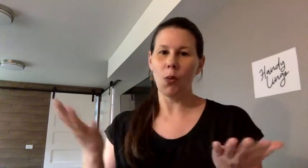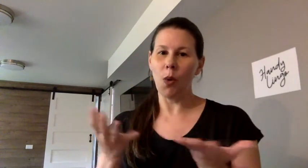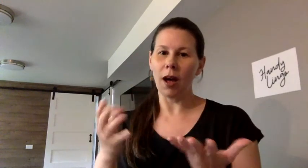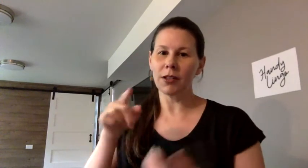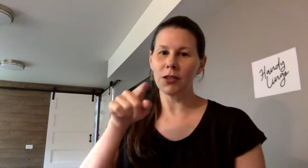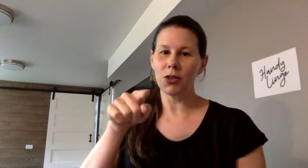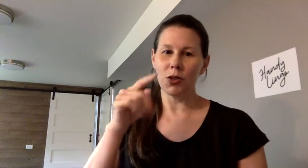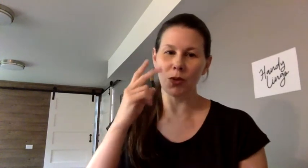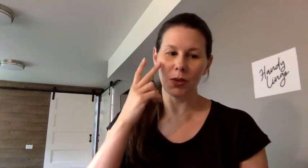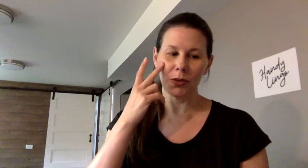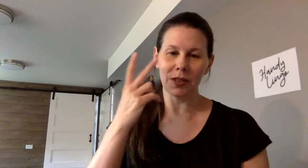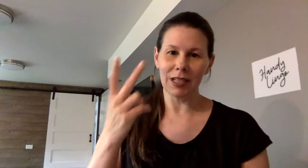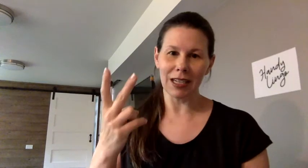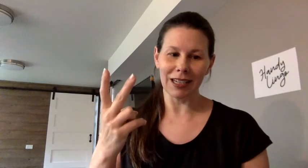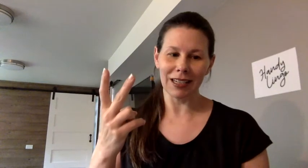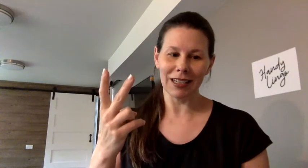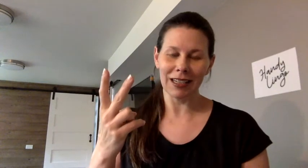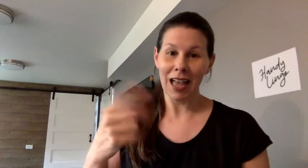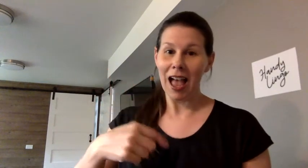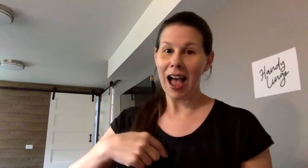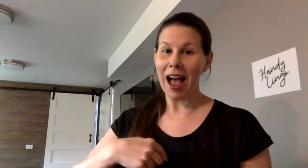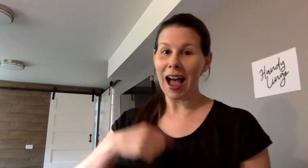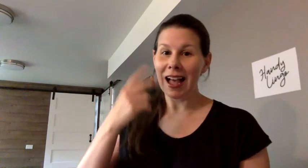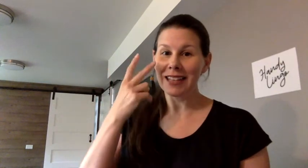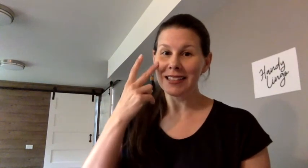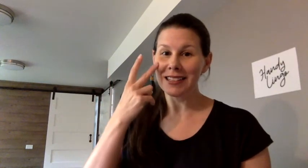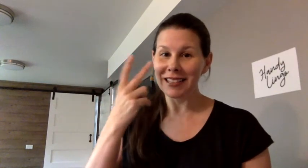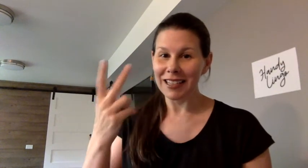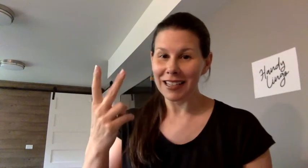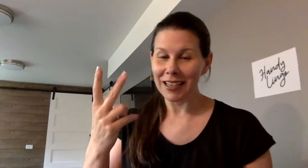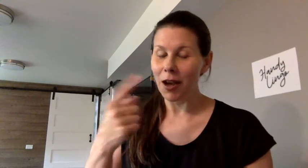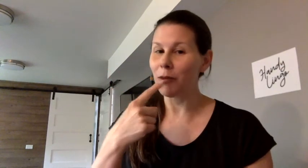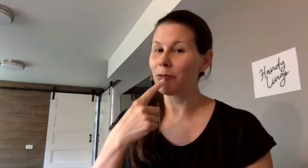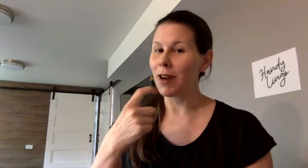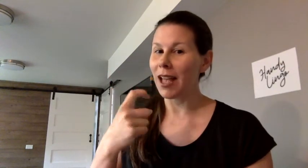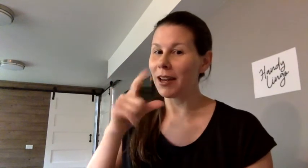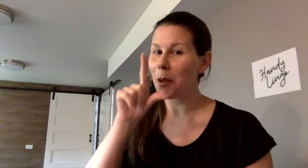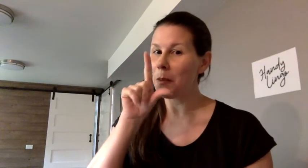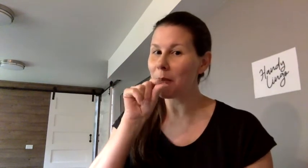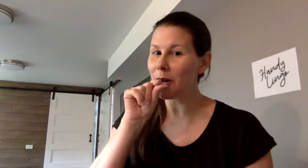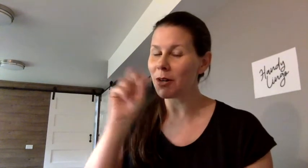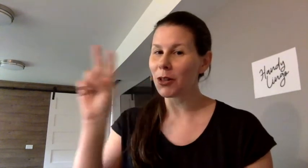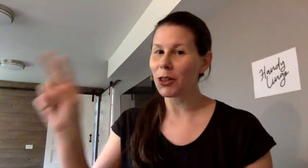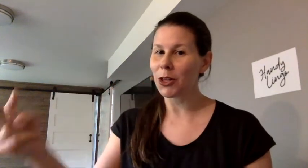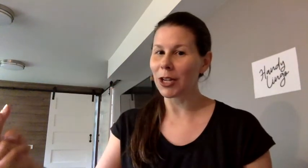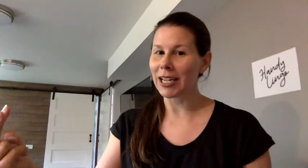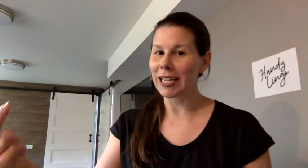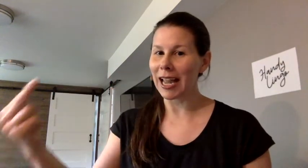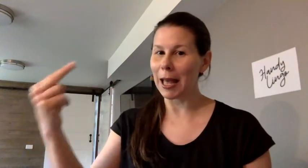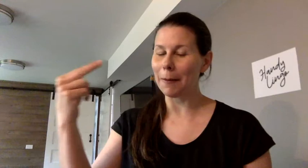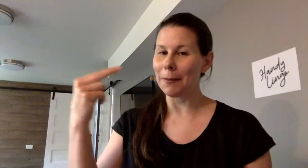what do you see? I see a red bird looking at